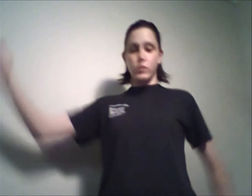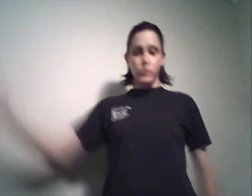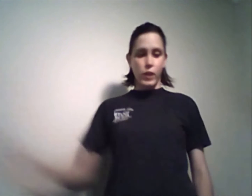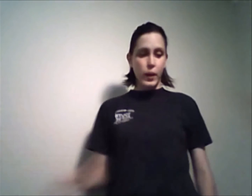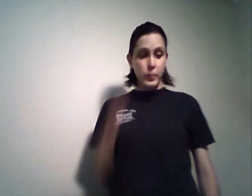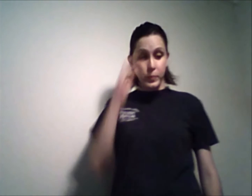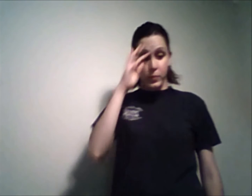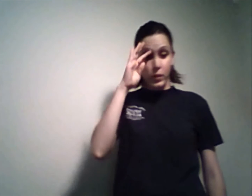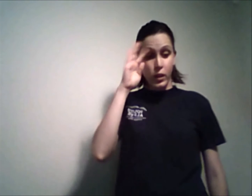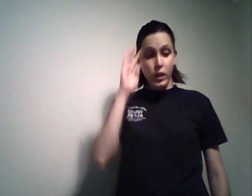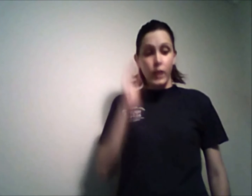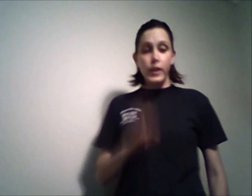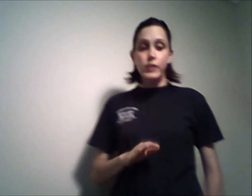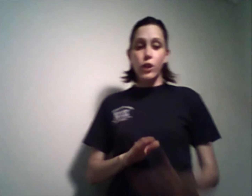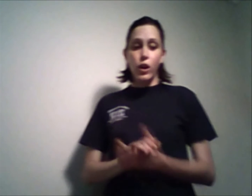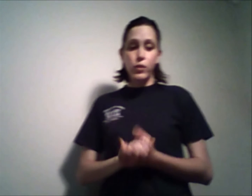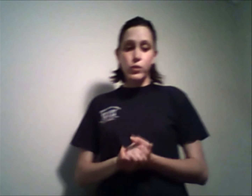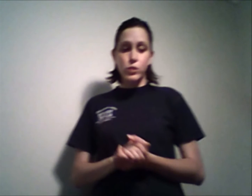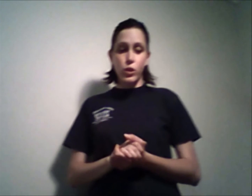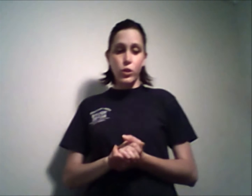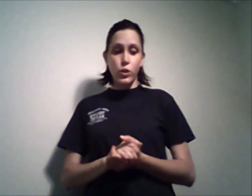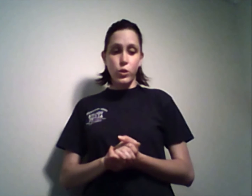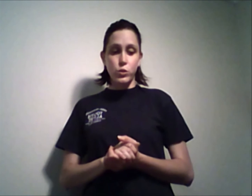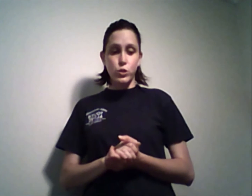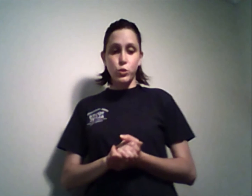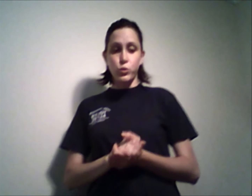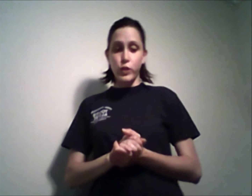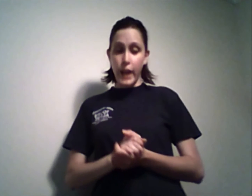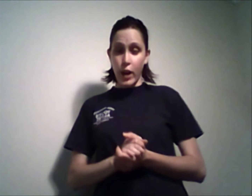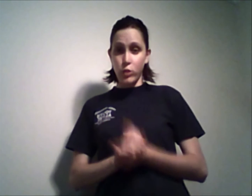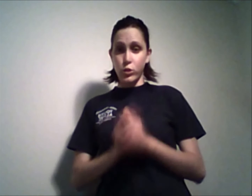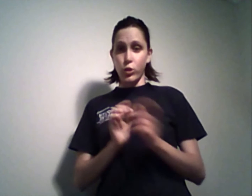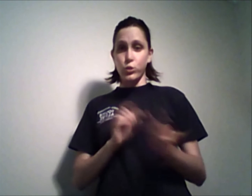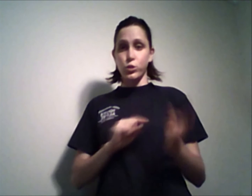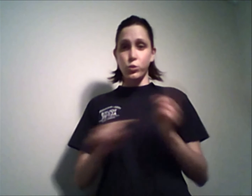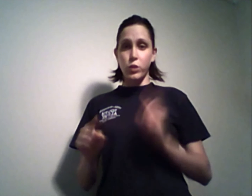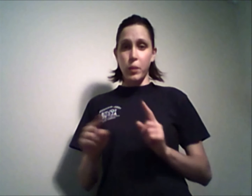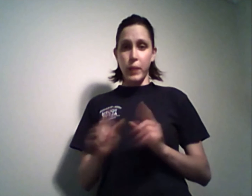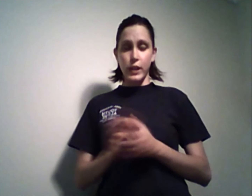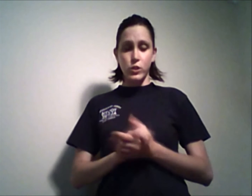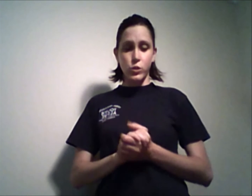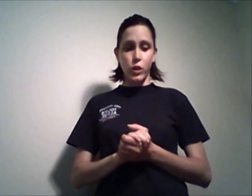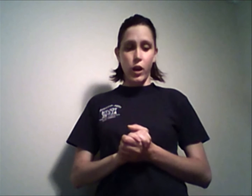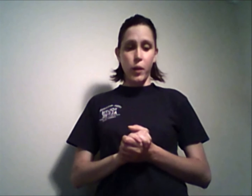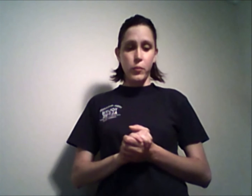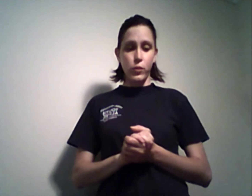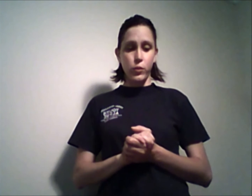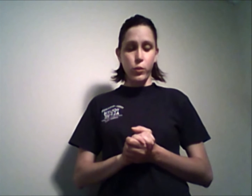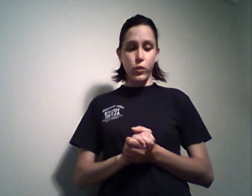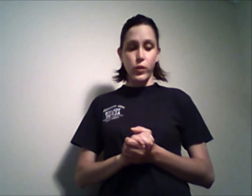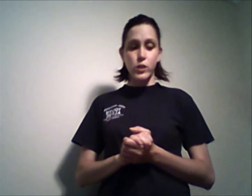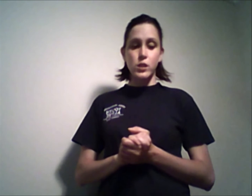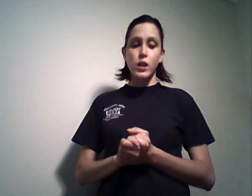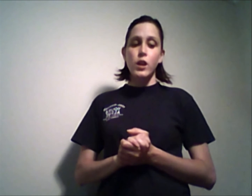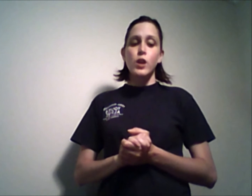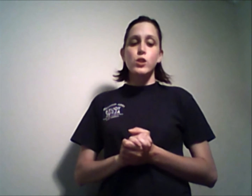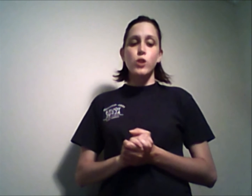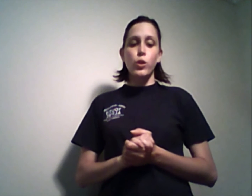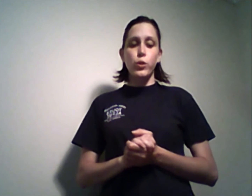Okay. That's all for solo 2 for now. Solo 2 will come back to you for the 4th verse. Solo